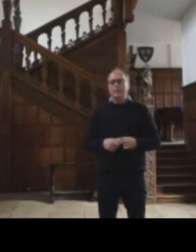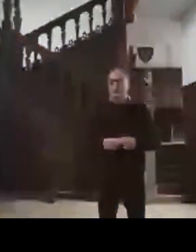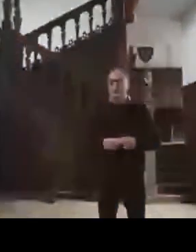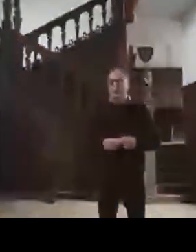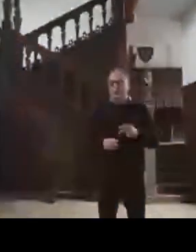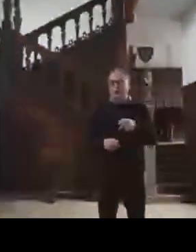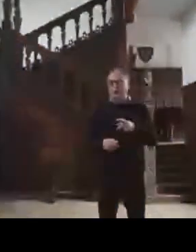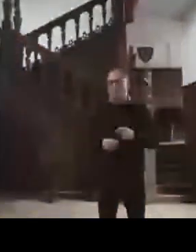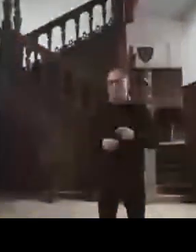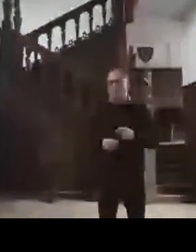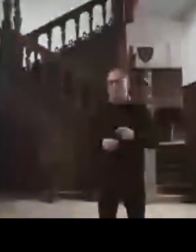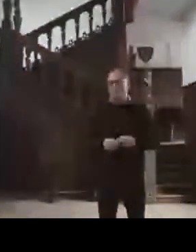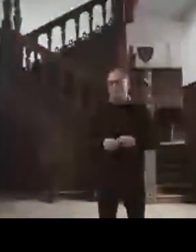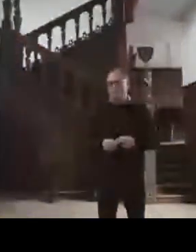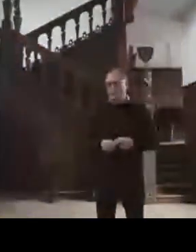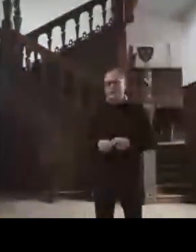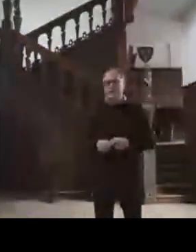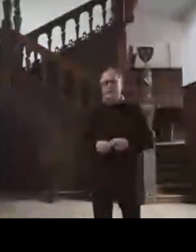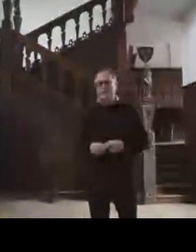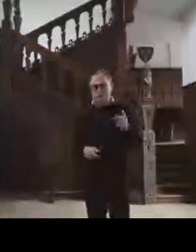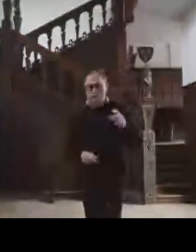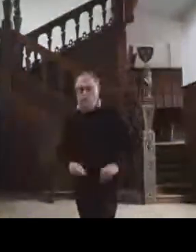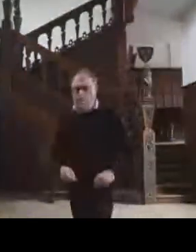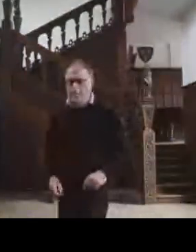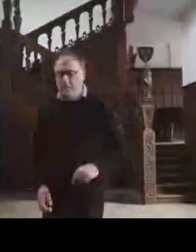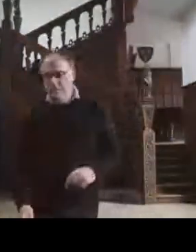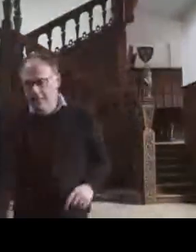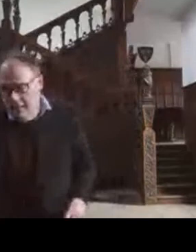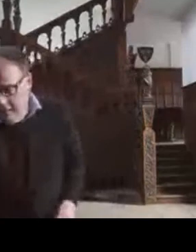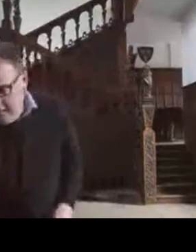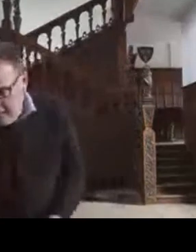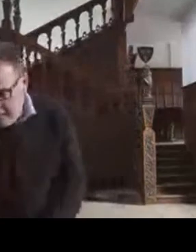I'm doing a little bit of work. Yeah. Yeah, okay. Go for it. Right, what I'm going to do.